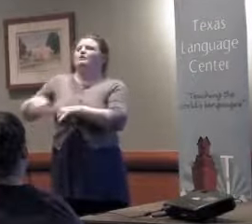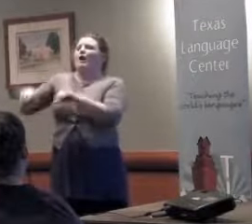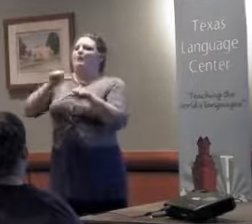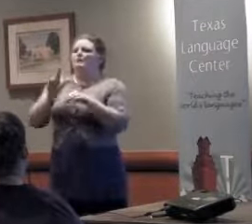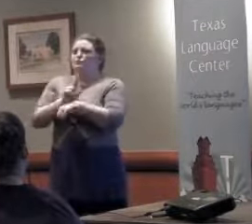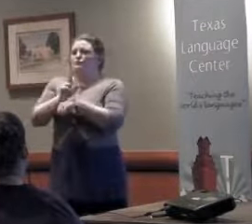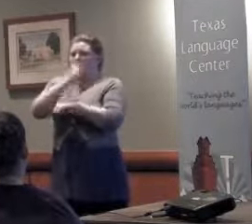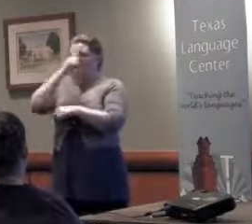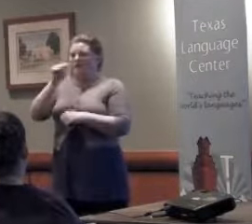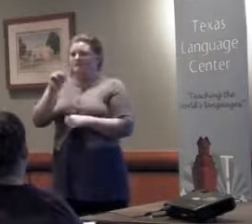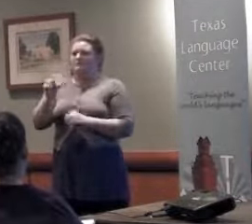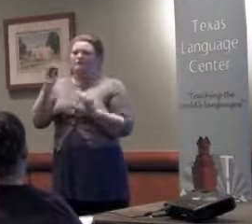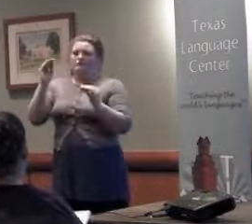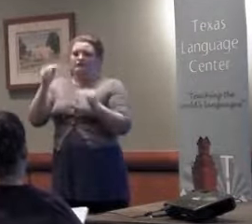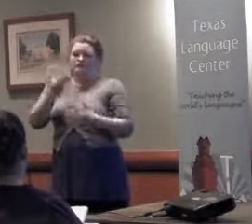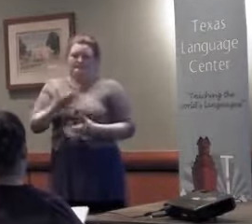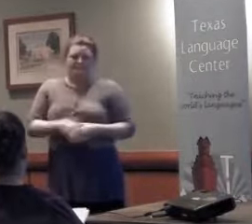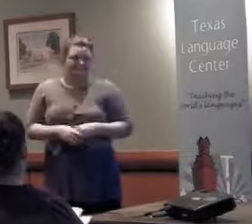right now for ASL instruction.